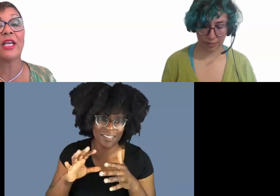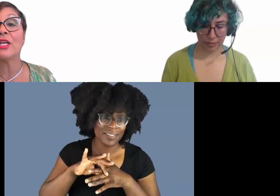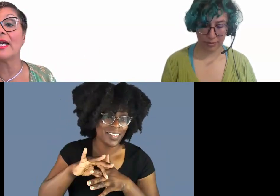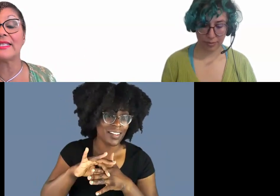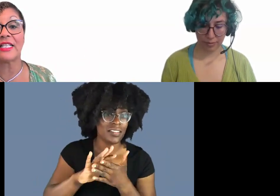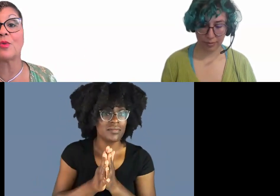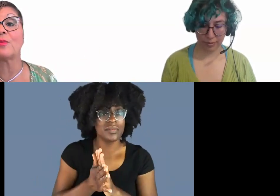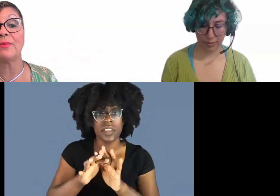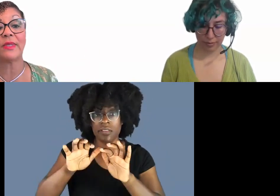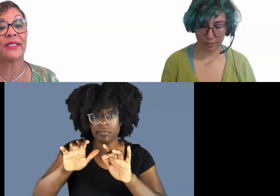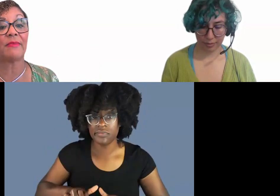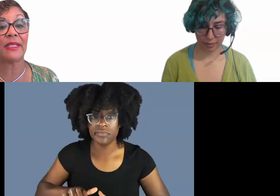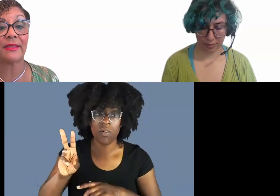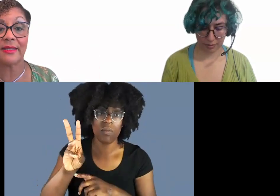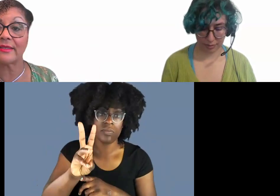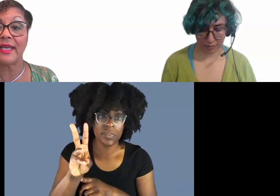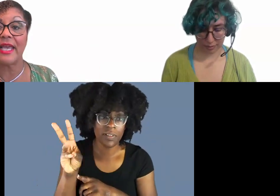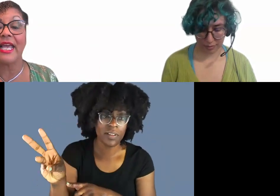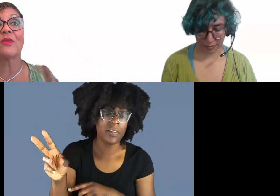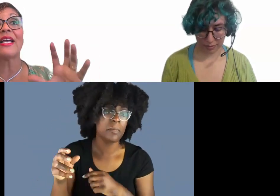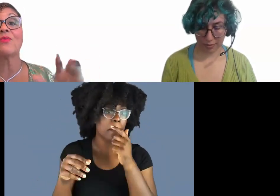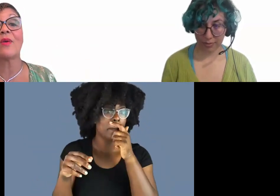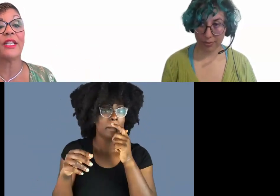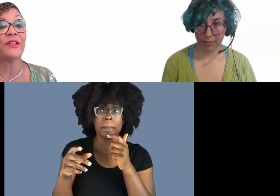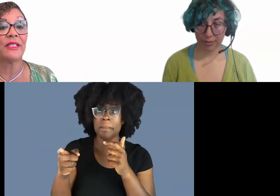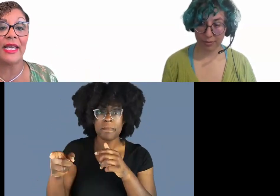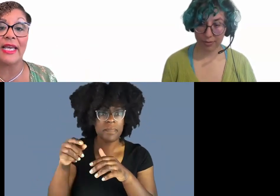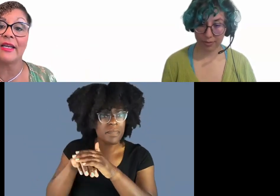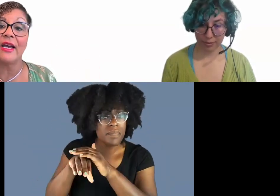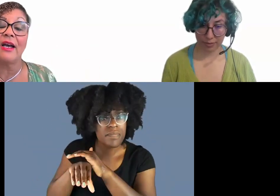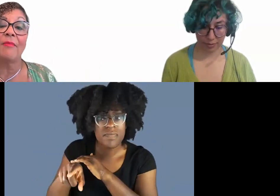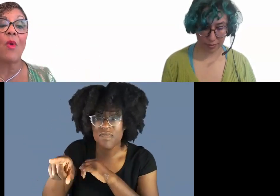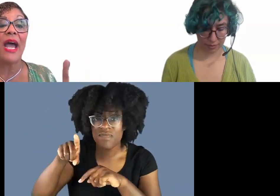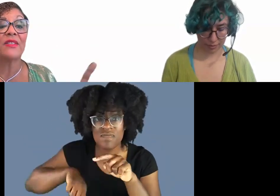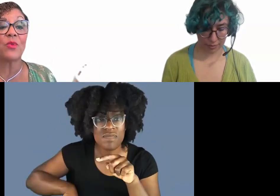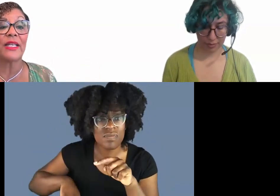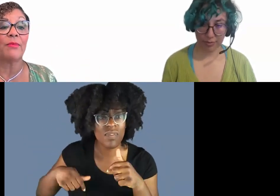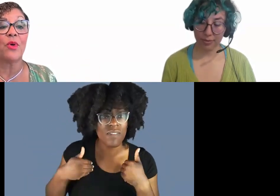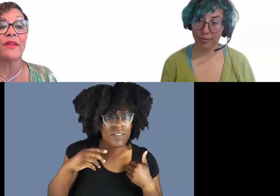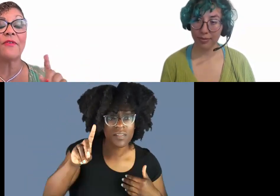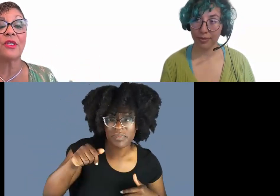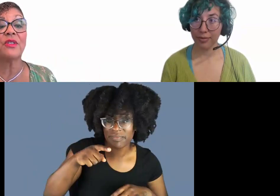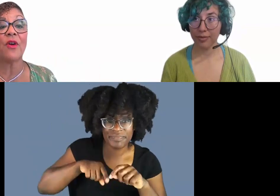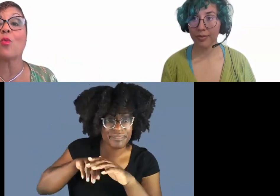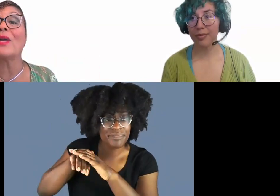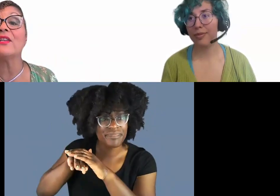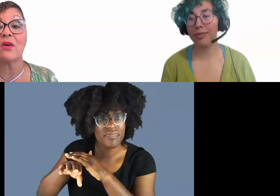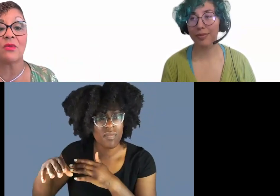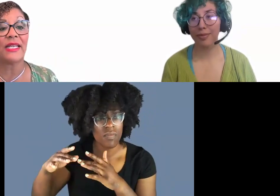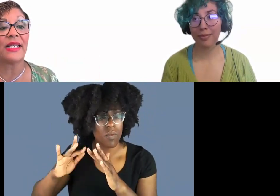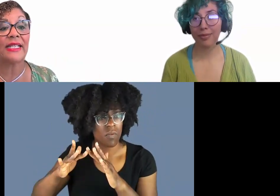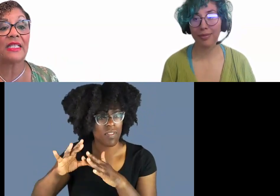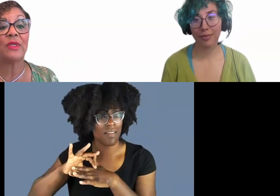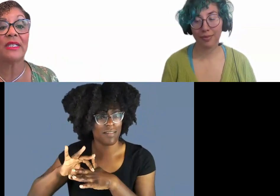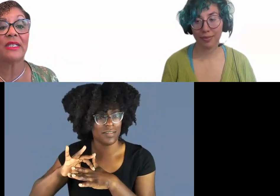not accessible to people with disabilities. And so that's why we're here today. But why is it really important? First of all, we know